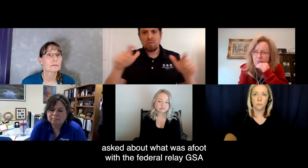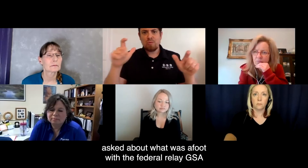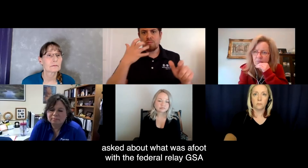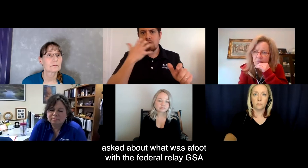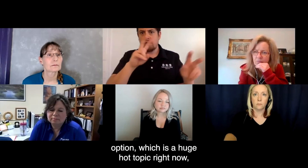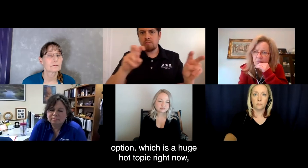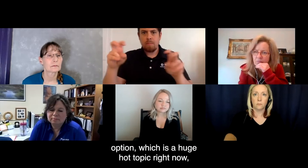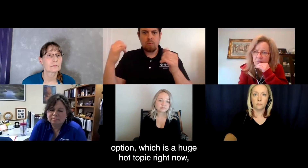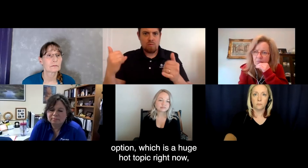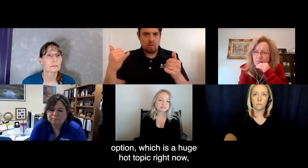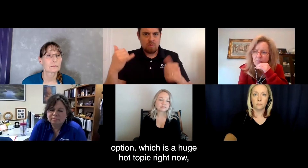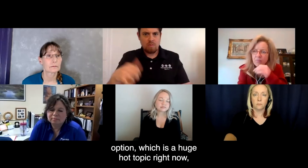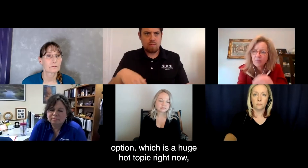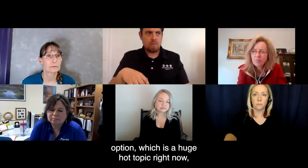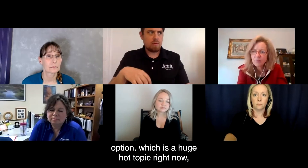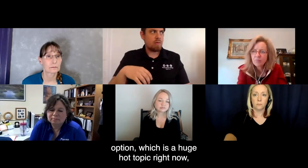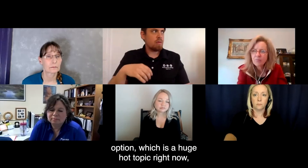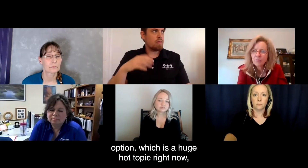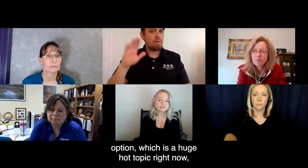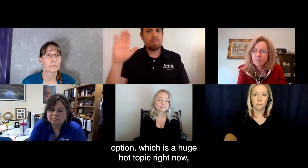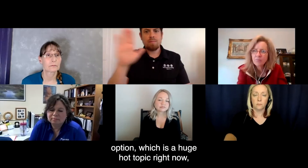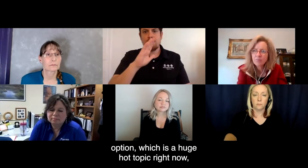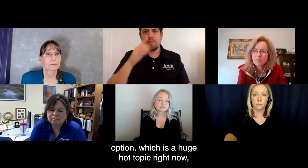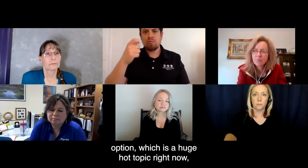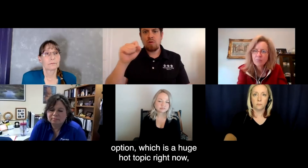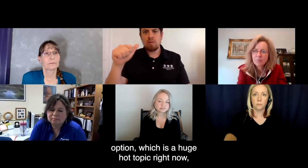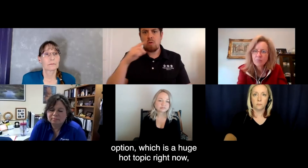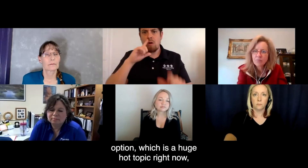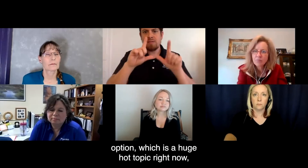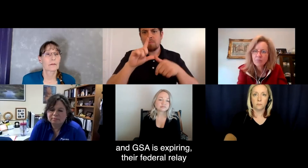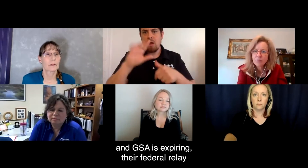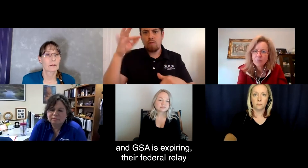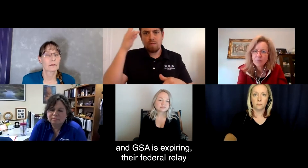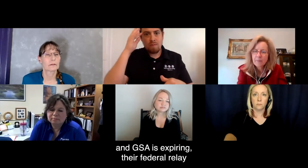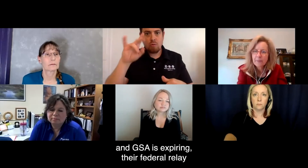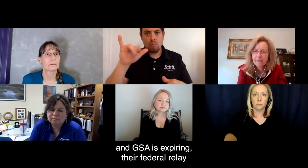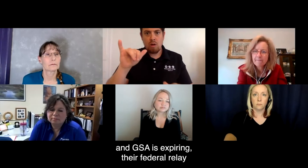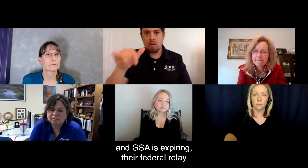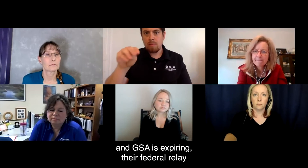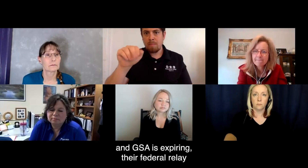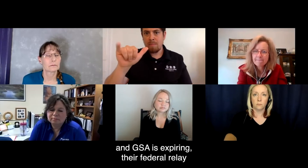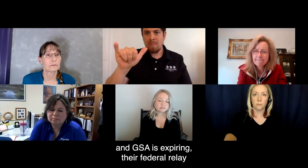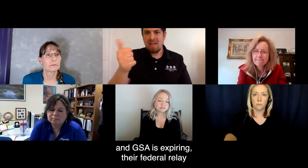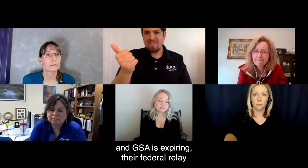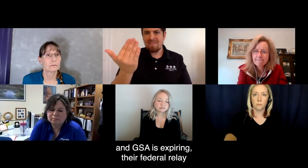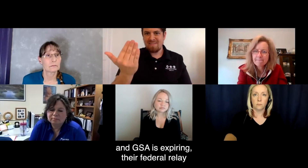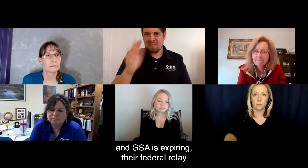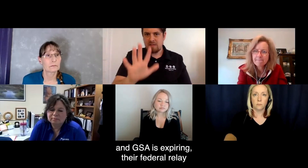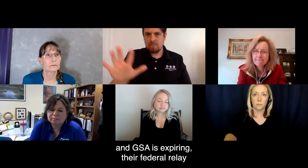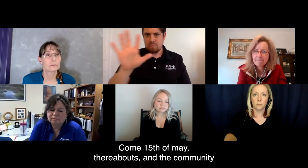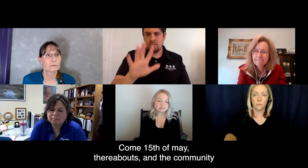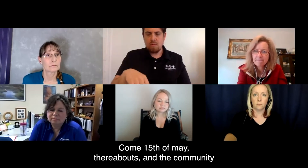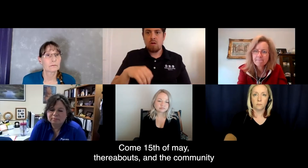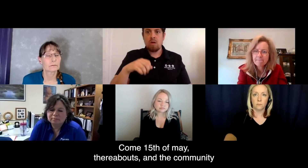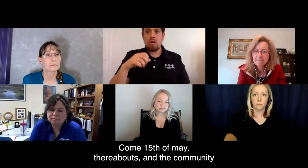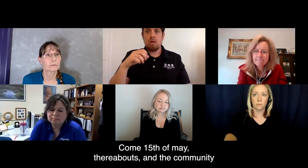GSA option, which is a huge hot topic right now. And GSA is expiring their federal